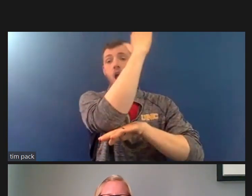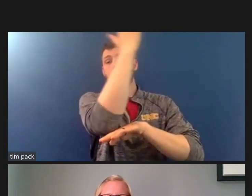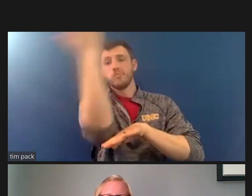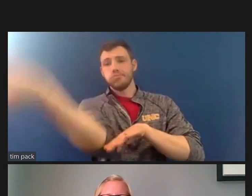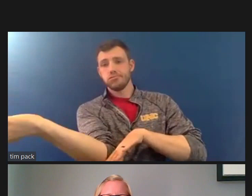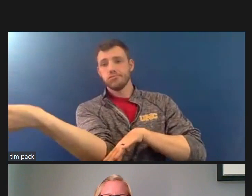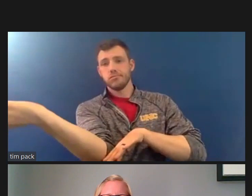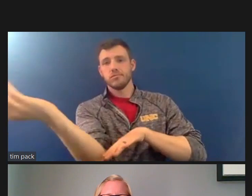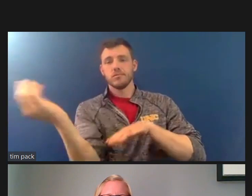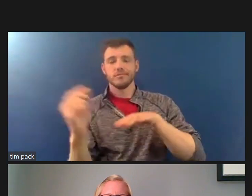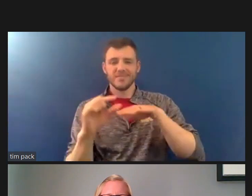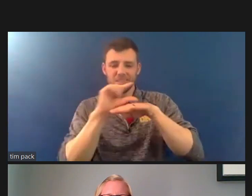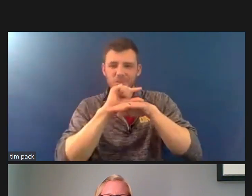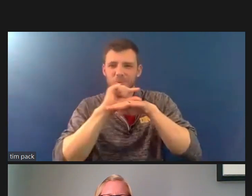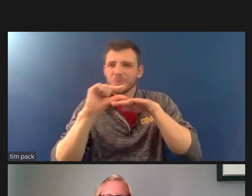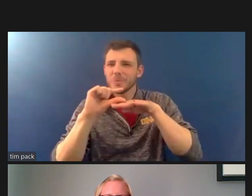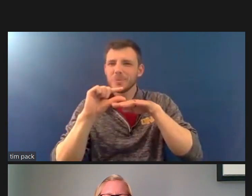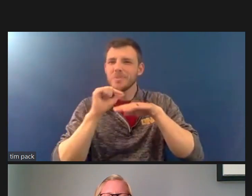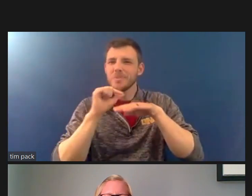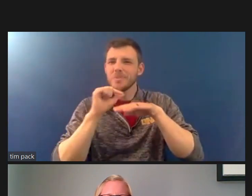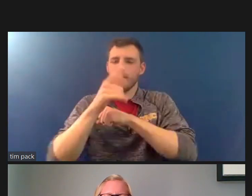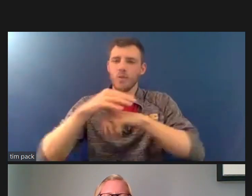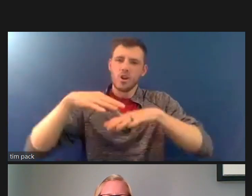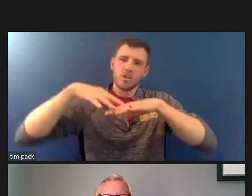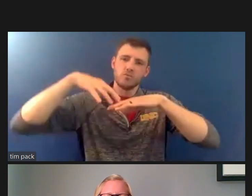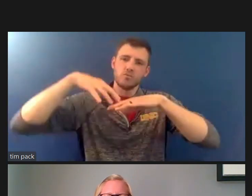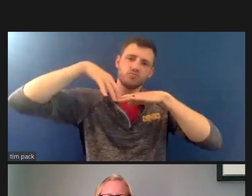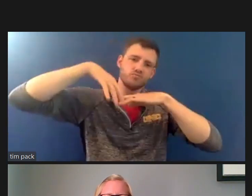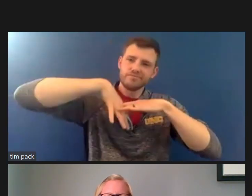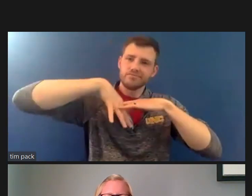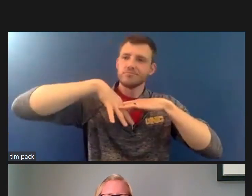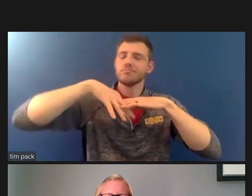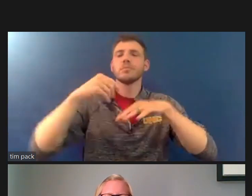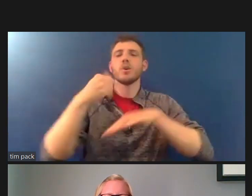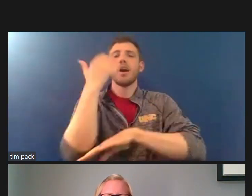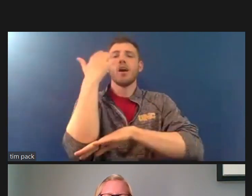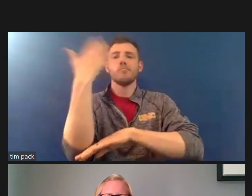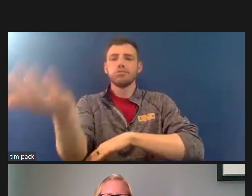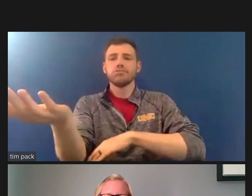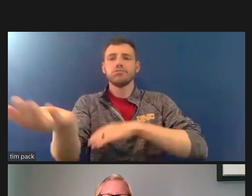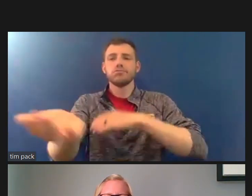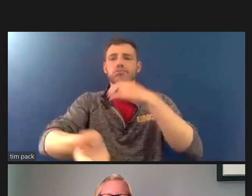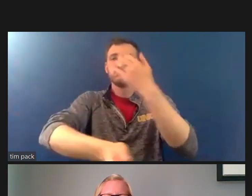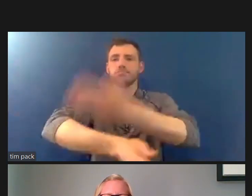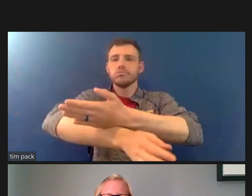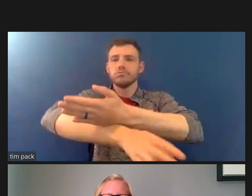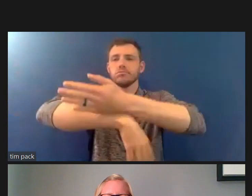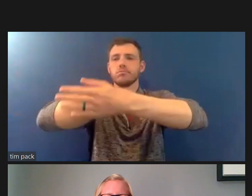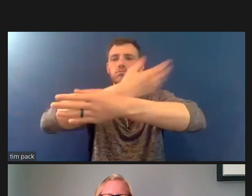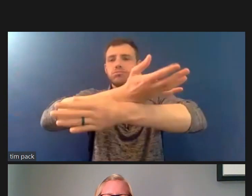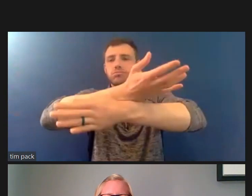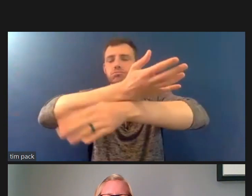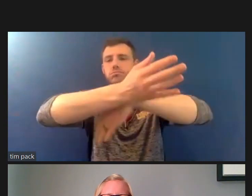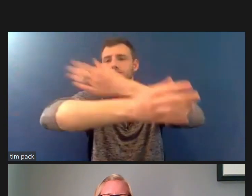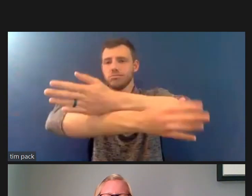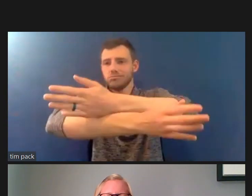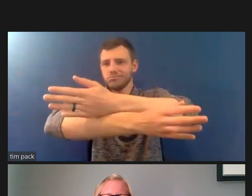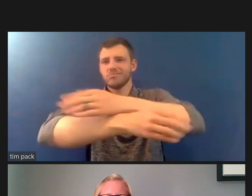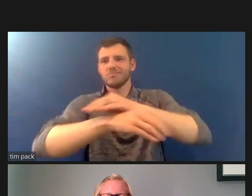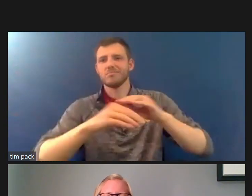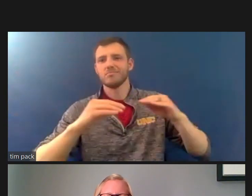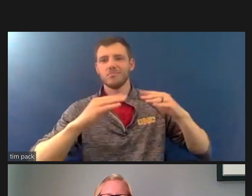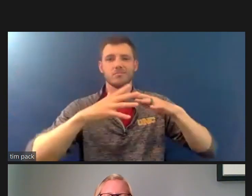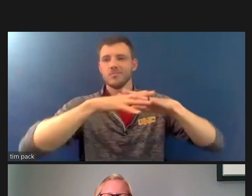of trunks, very convenient to sit on. The palms that still stood made a green roof, covered on the underside with a